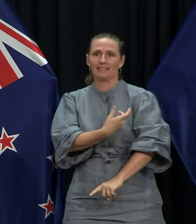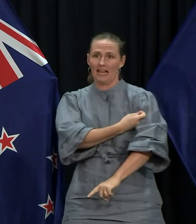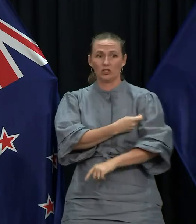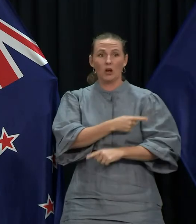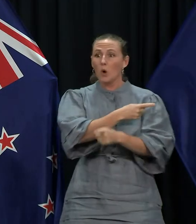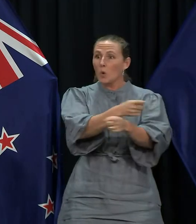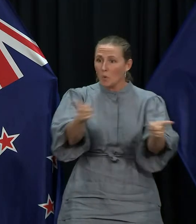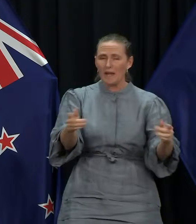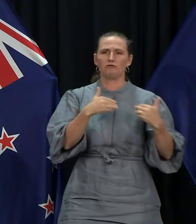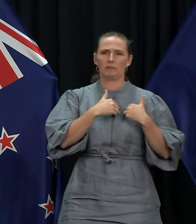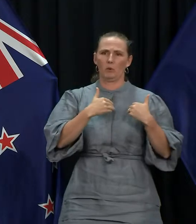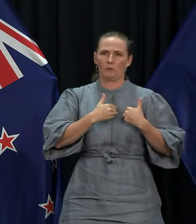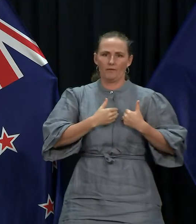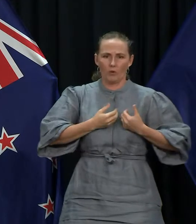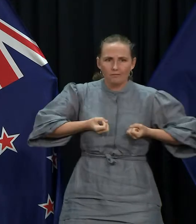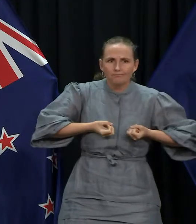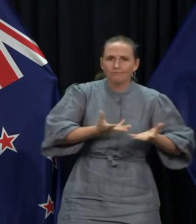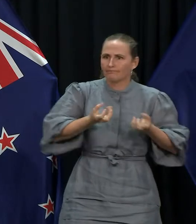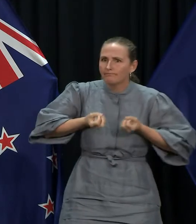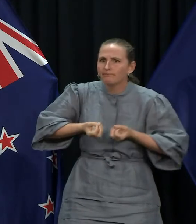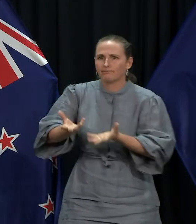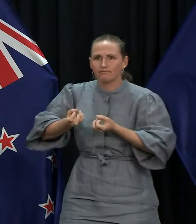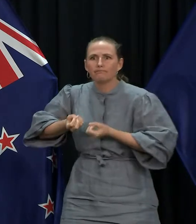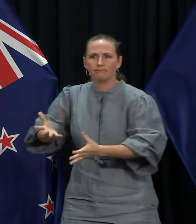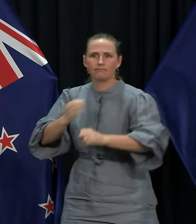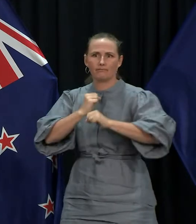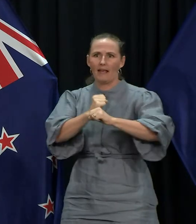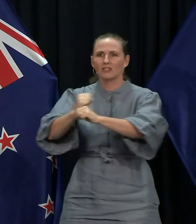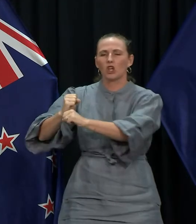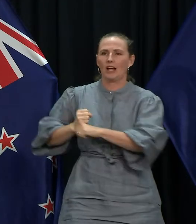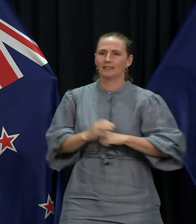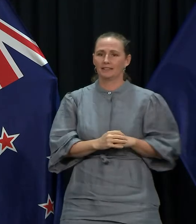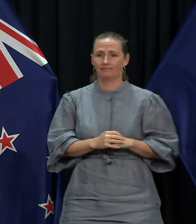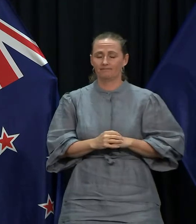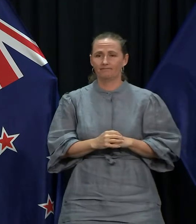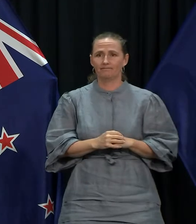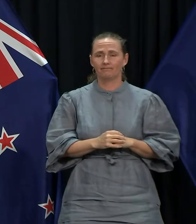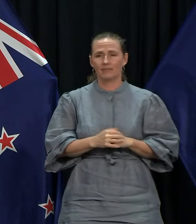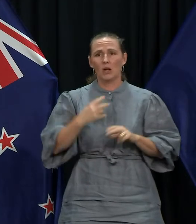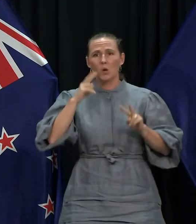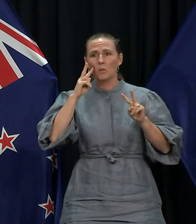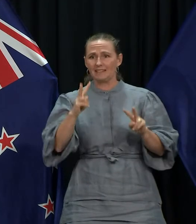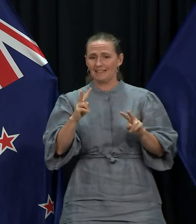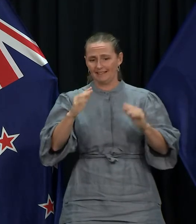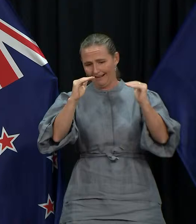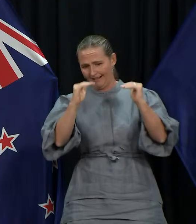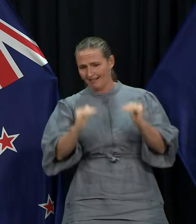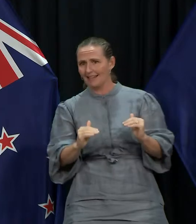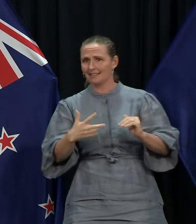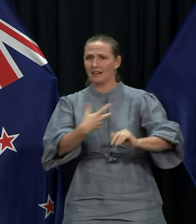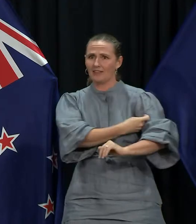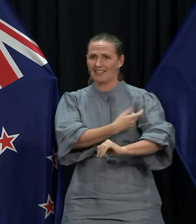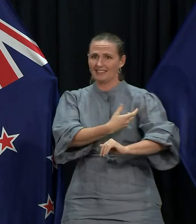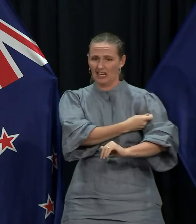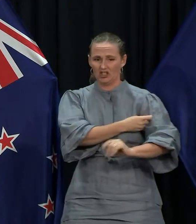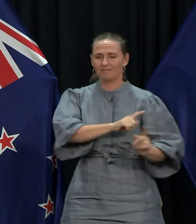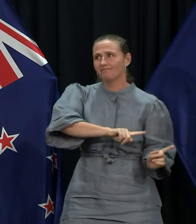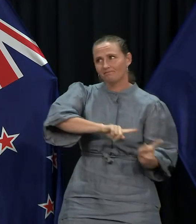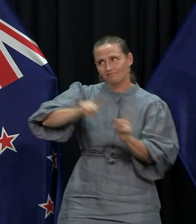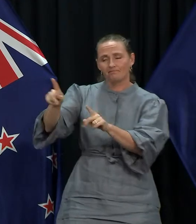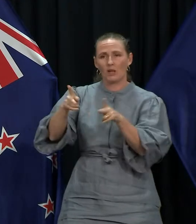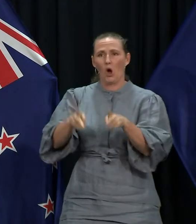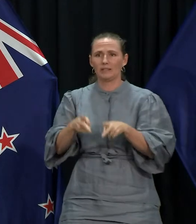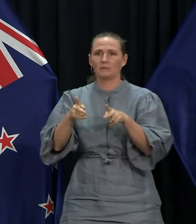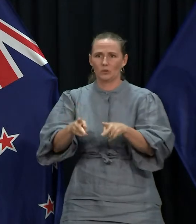message. We are seeing those who are unvaccinated or unboosted disproportionately are represented in our hospitals. It is